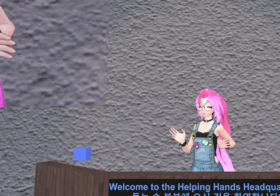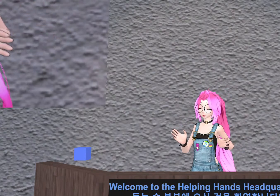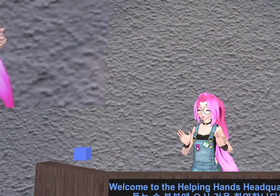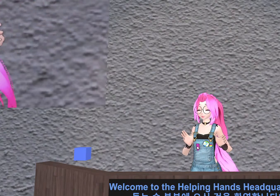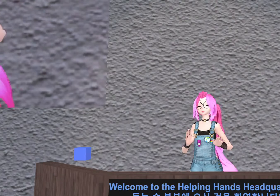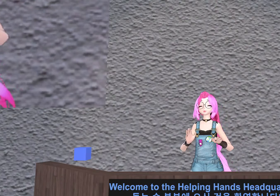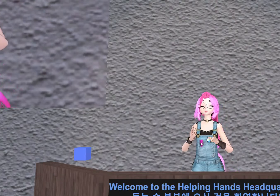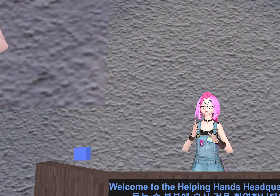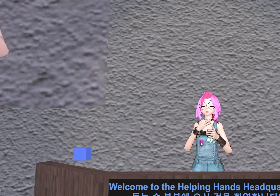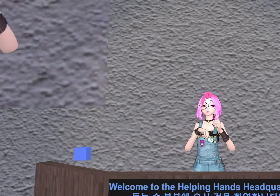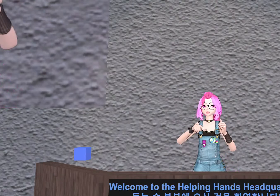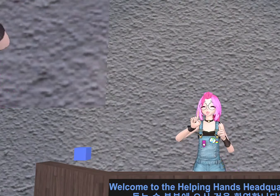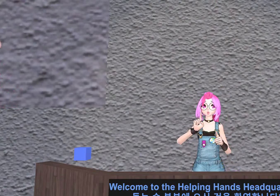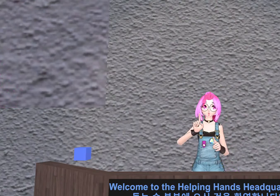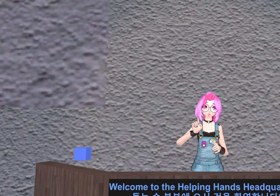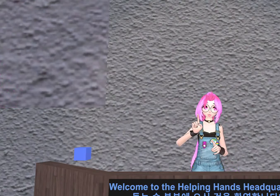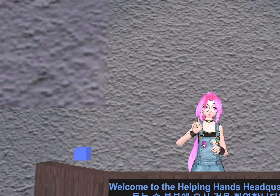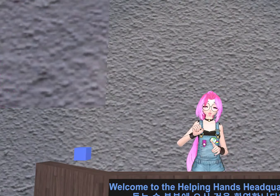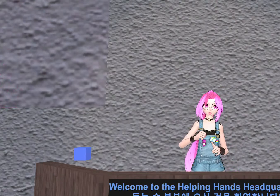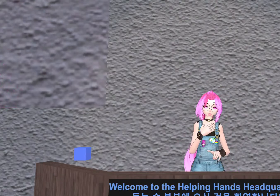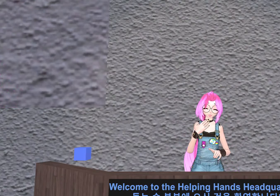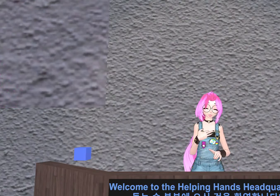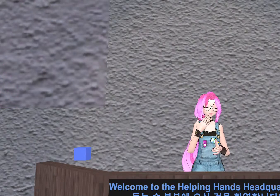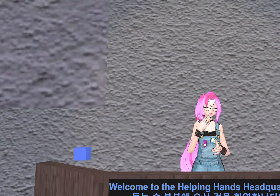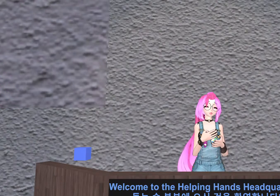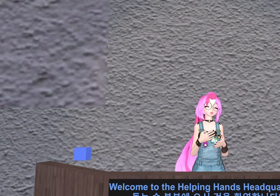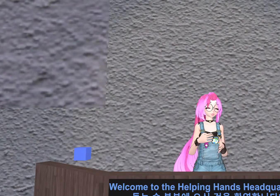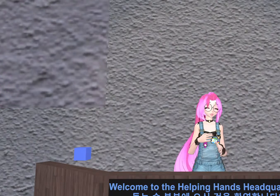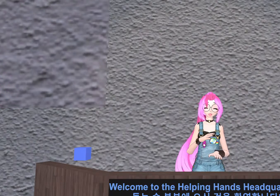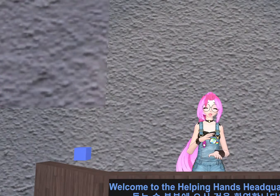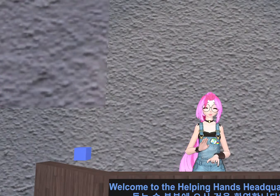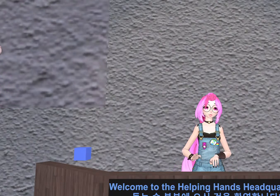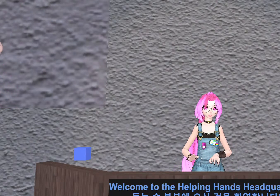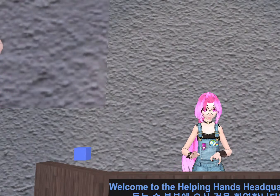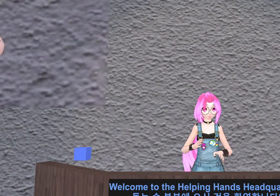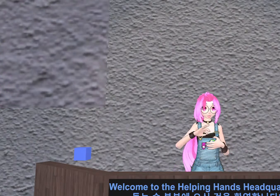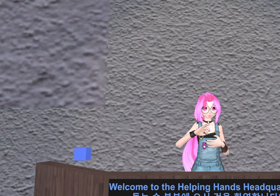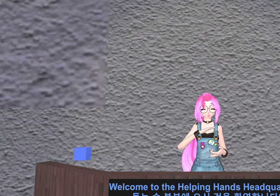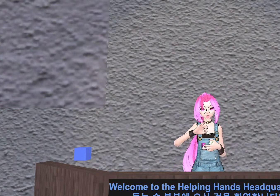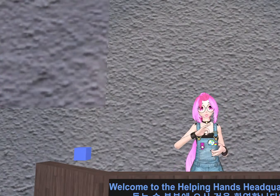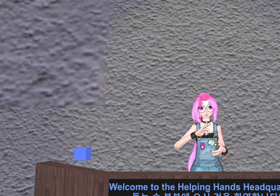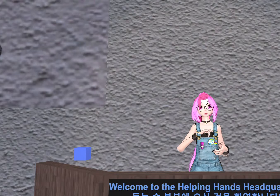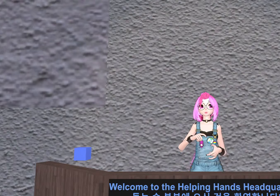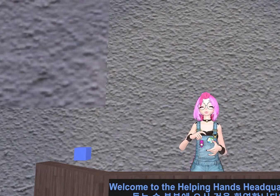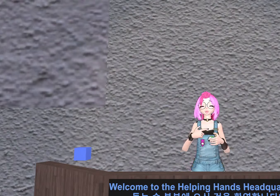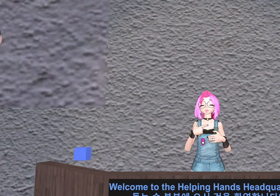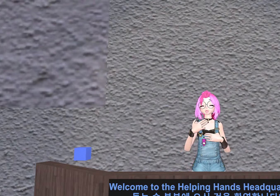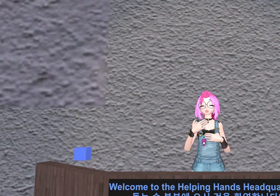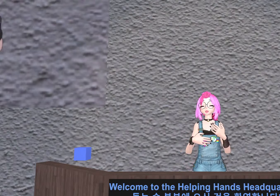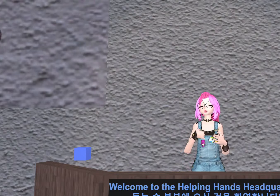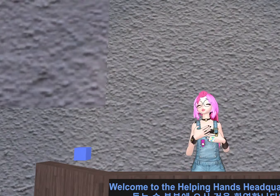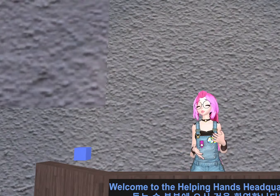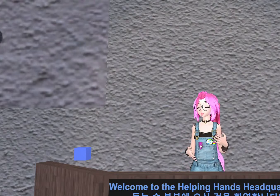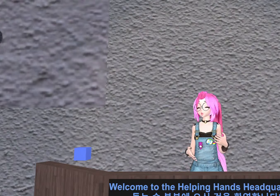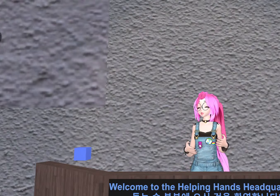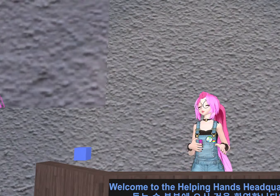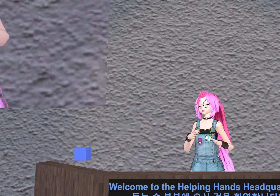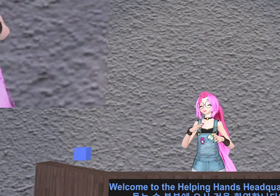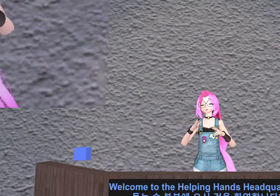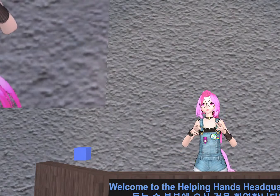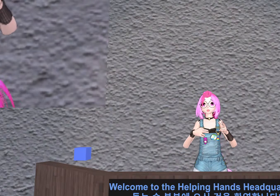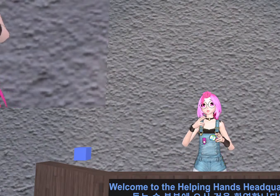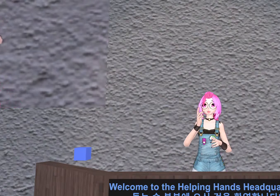screaming. Oh, And great. everyone was asking them to please stop, and they would just laugh and